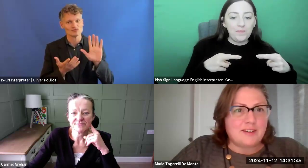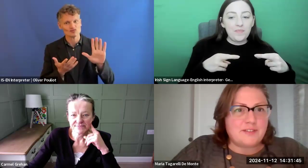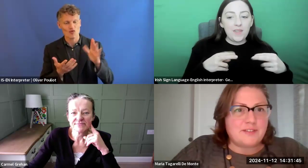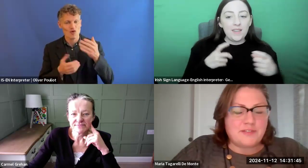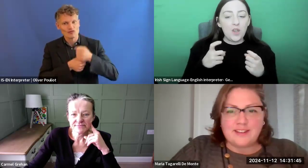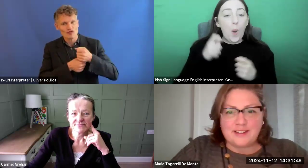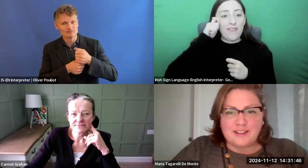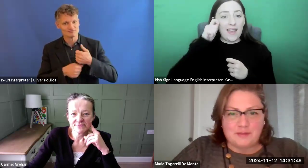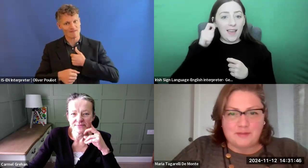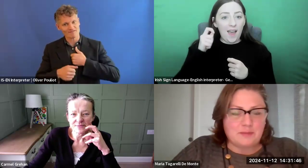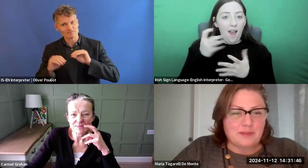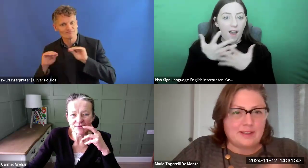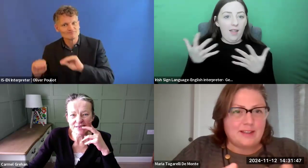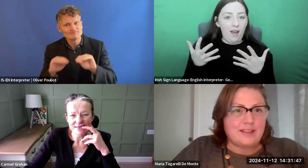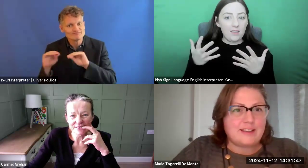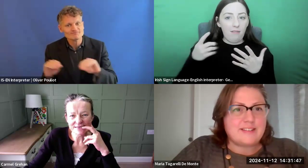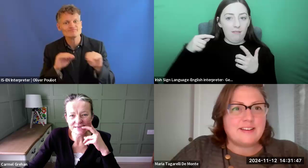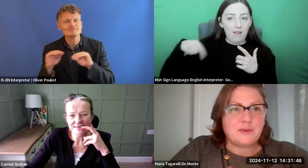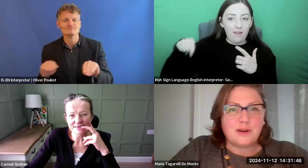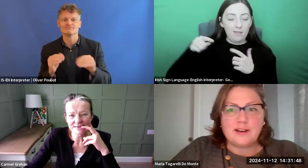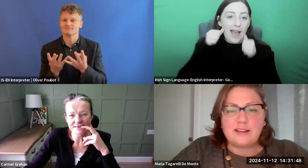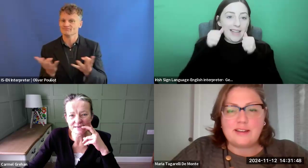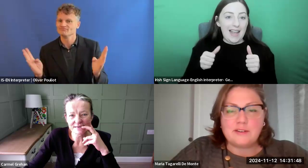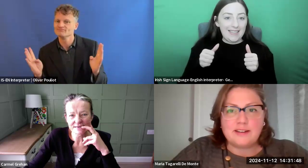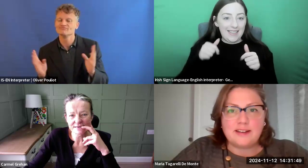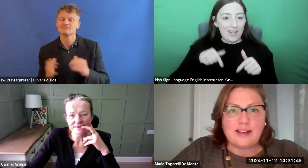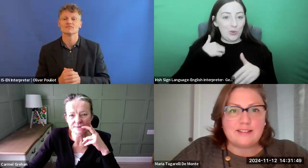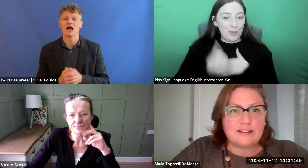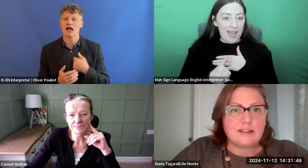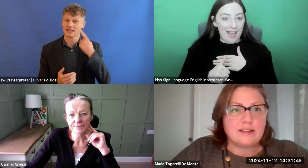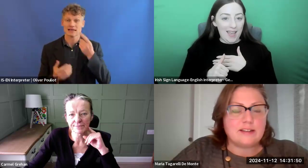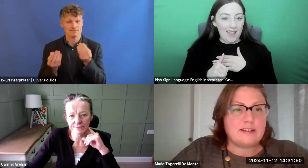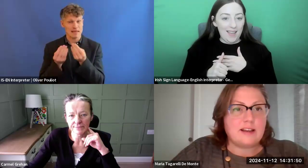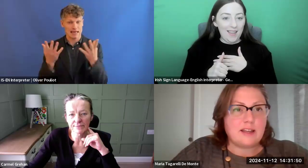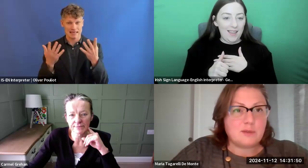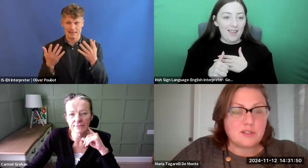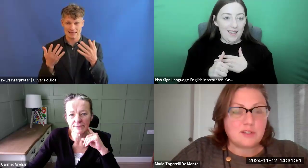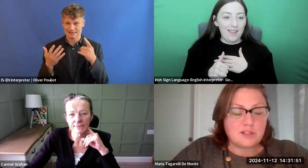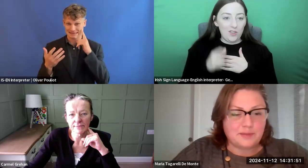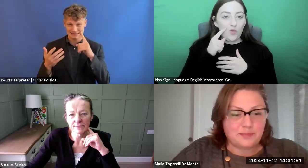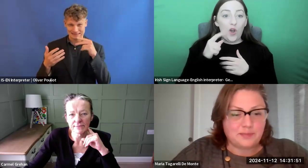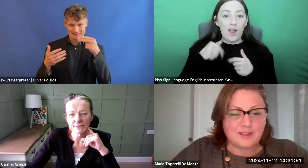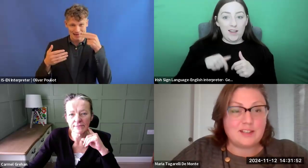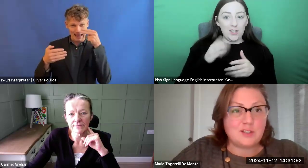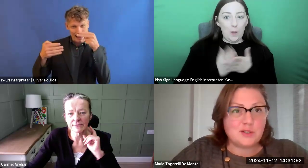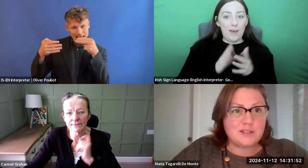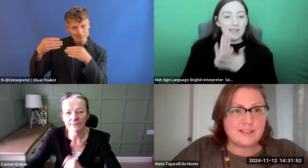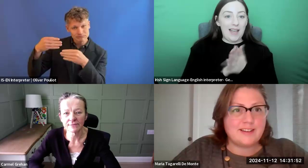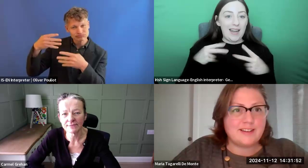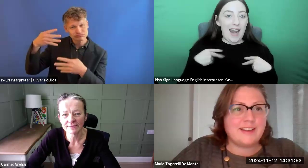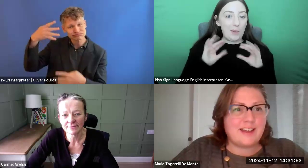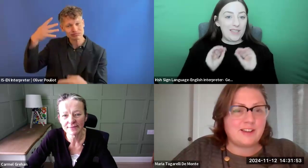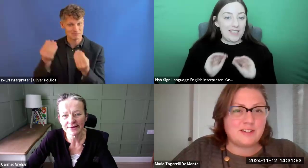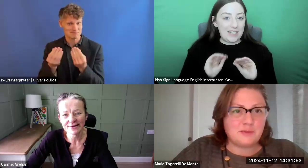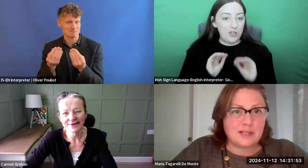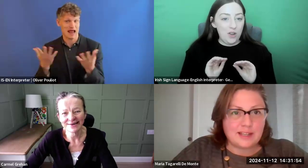I think many of the attendees who are here as sign language